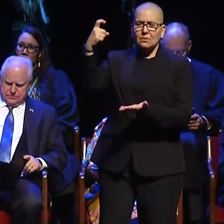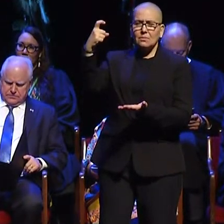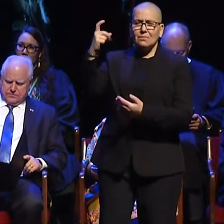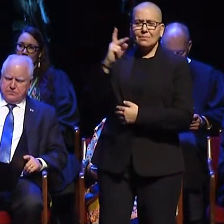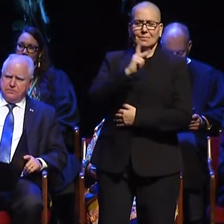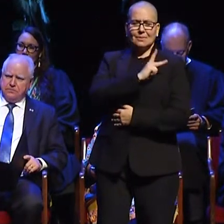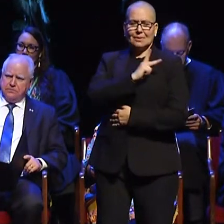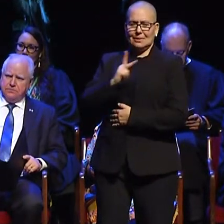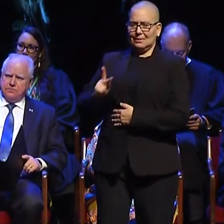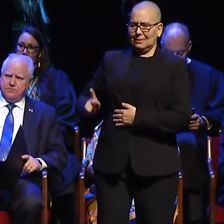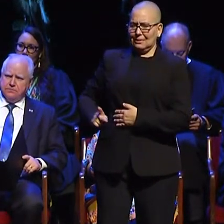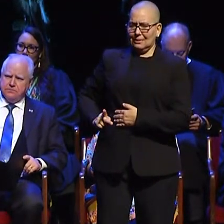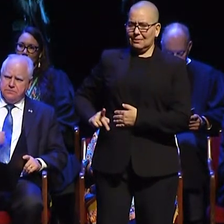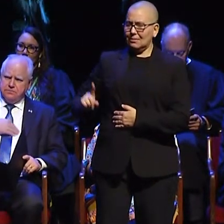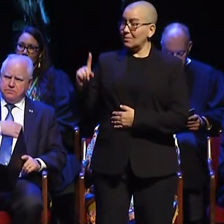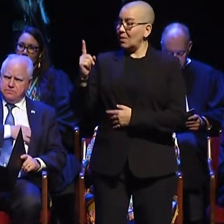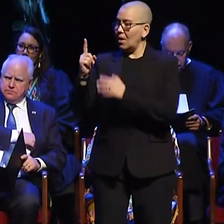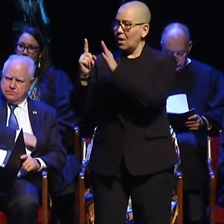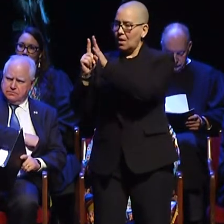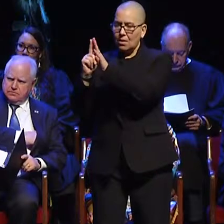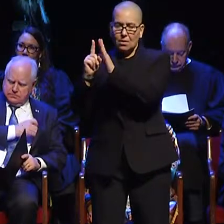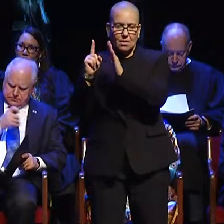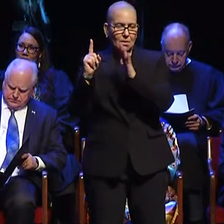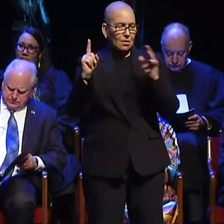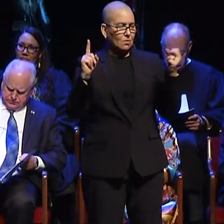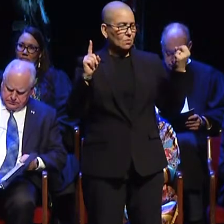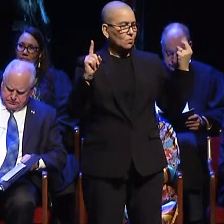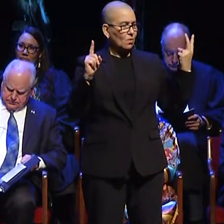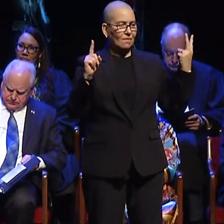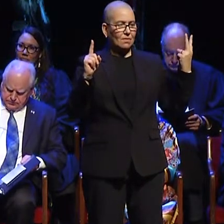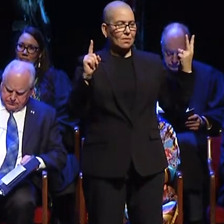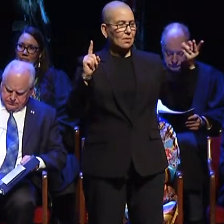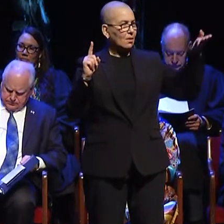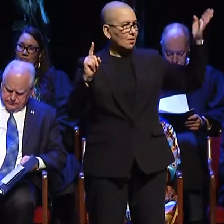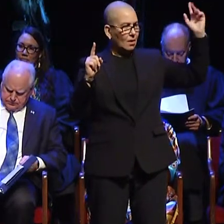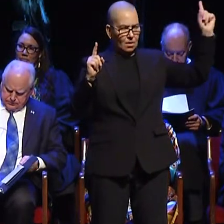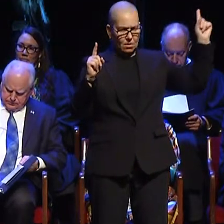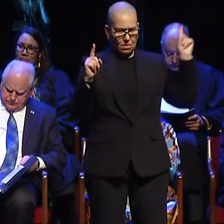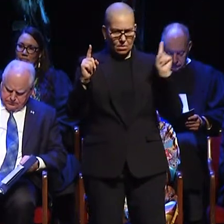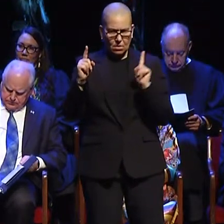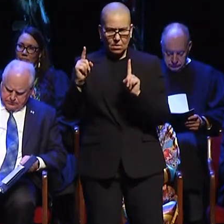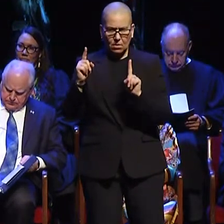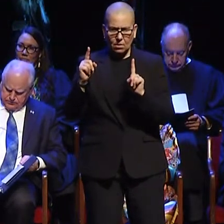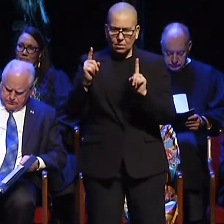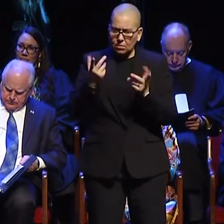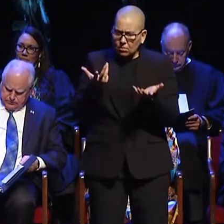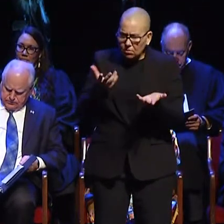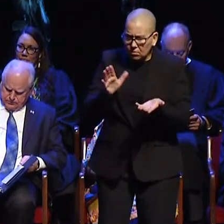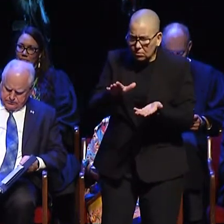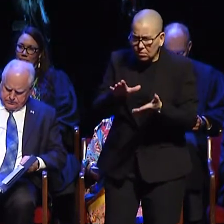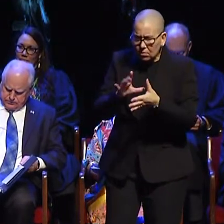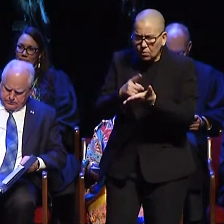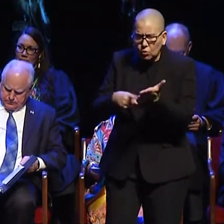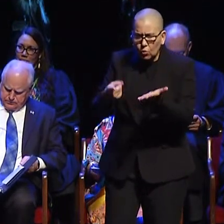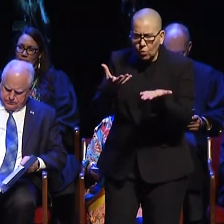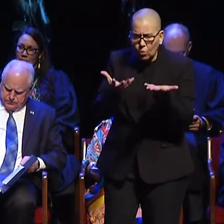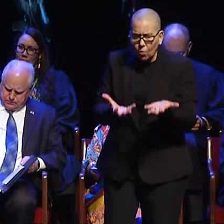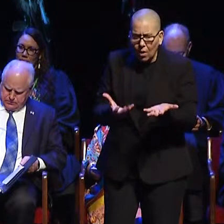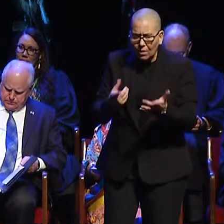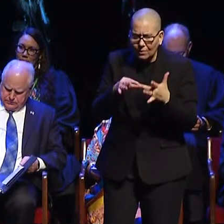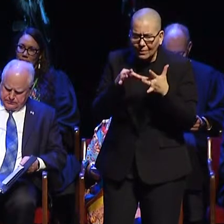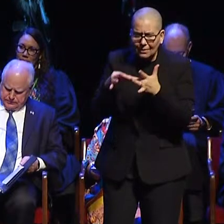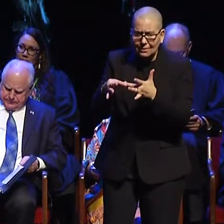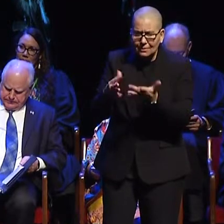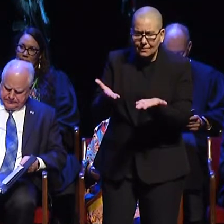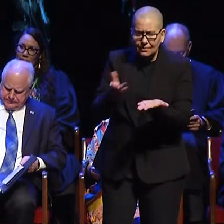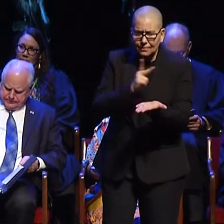to Solomon and said, what do you desire for your leadership, King Solomon? And